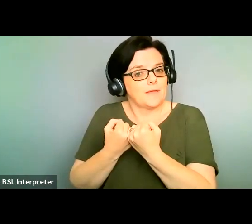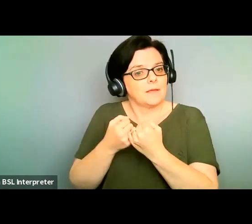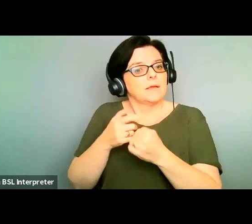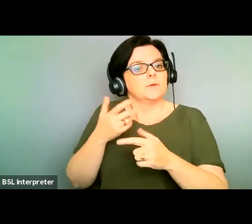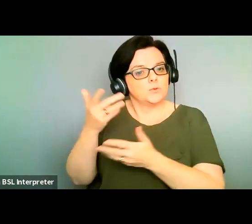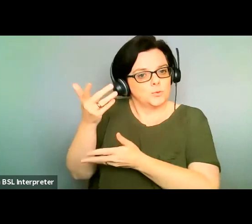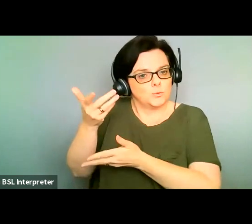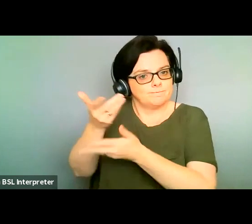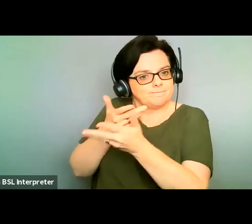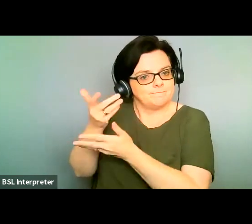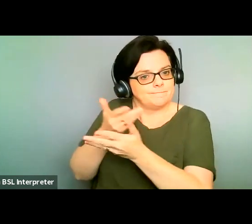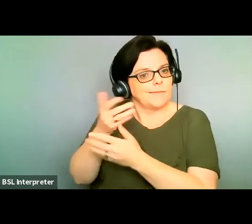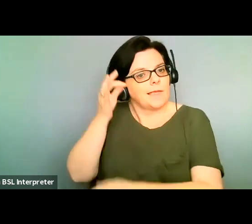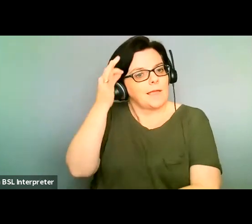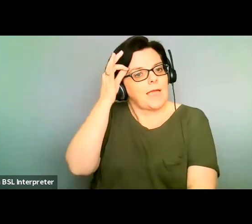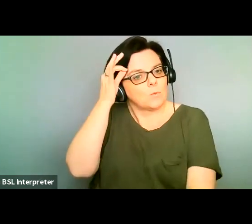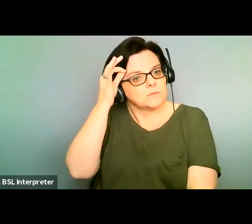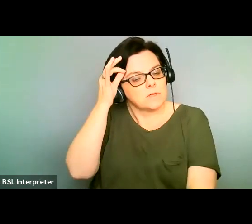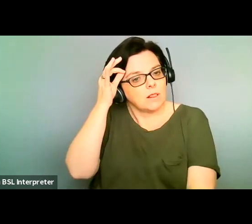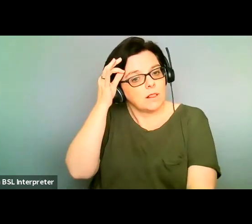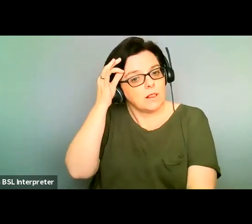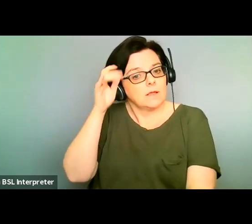council and apply pressure.